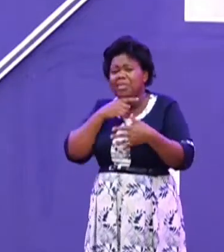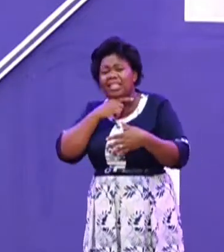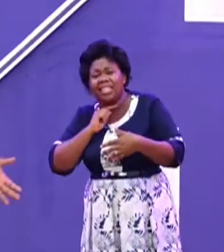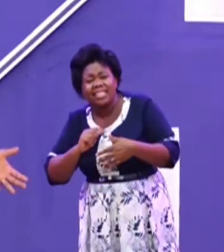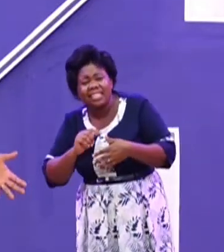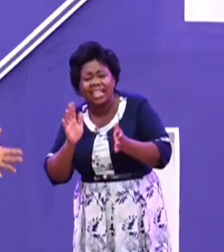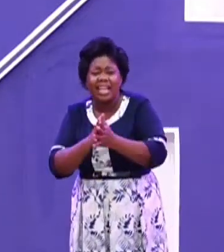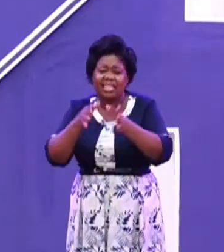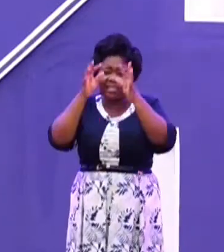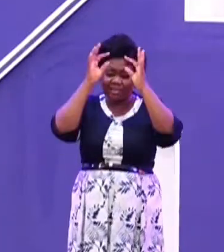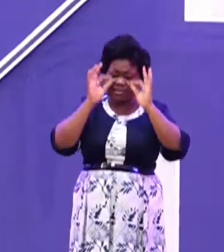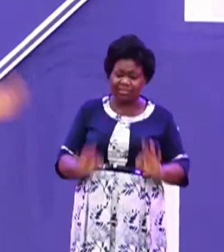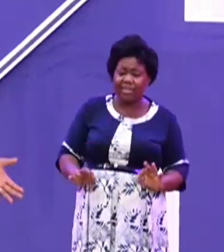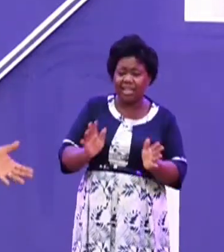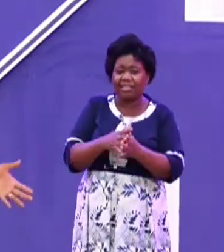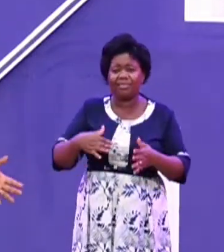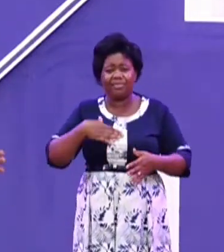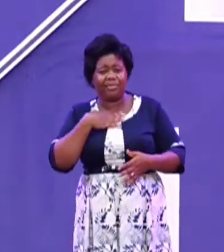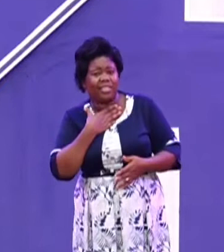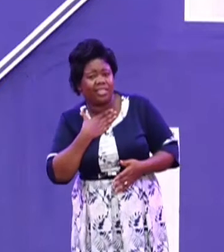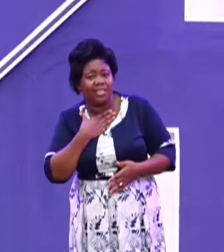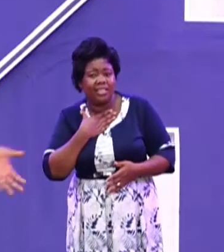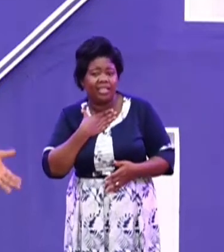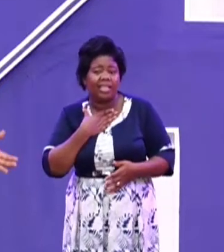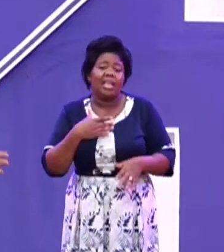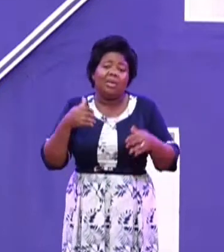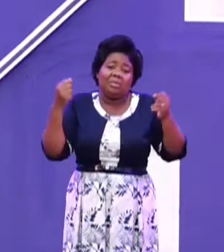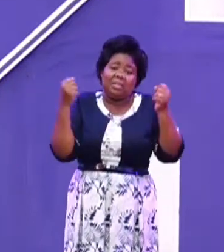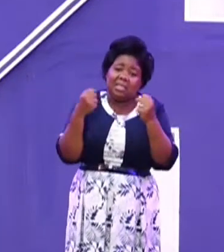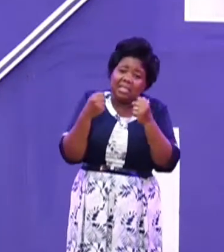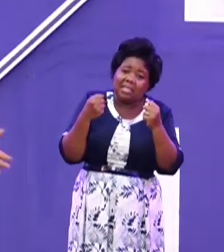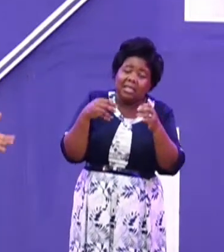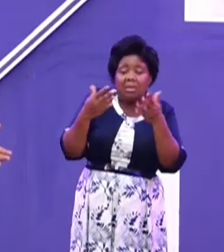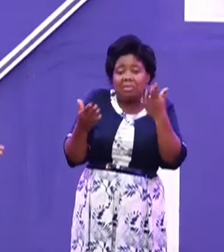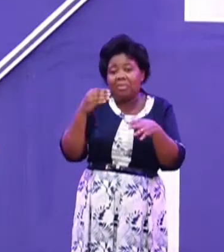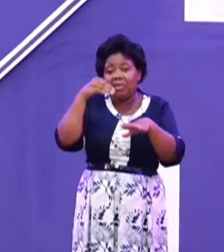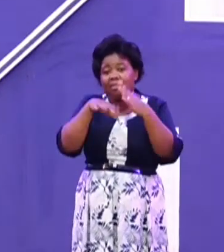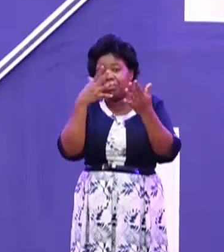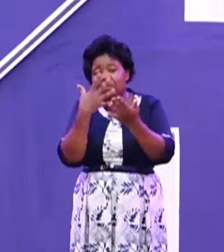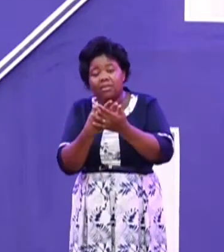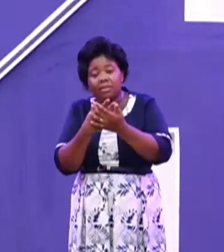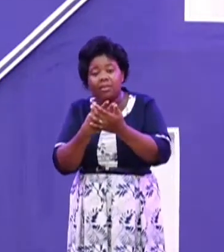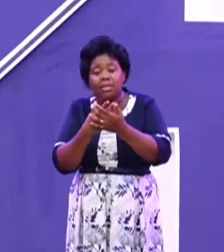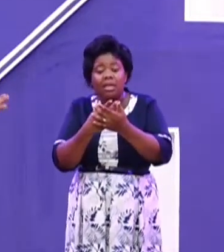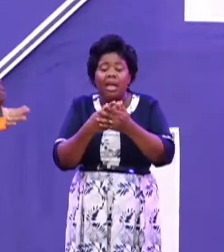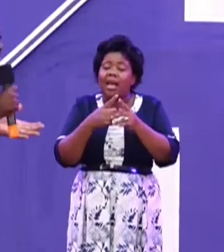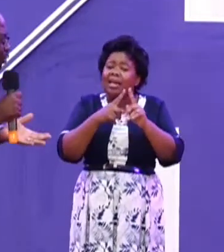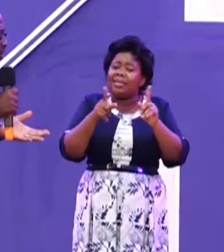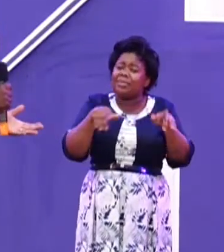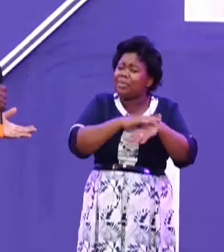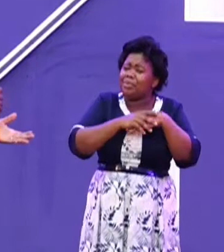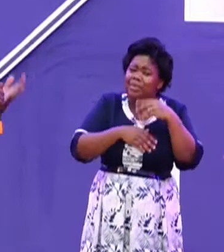thirsty? Or a stranger? Or naked? Or sick? Or in a prison? And did not minister